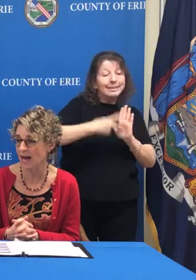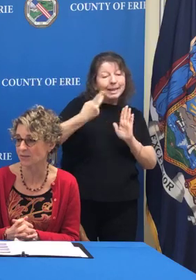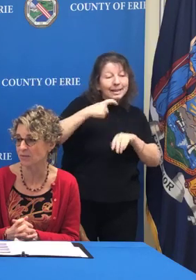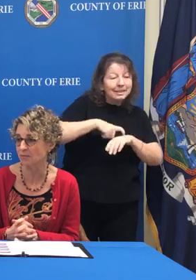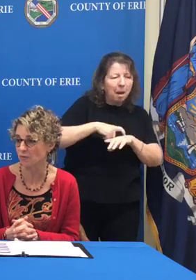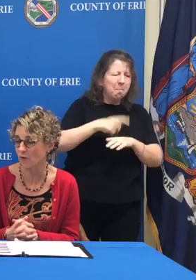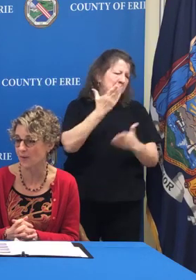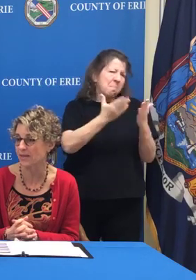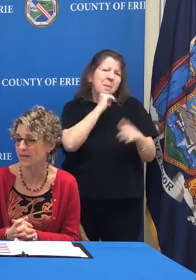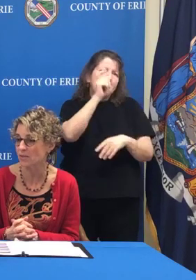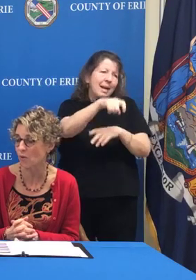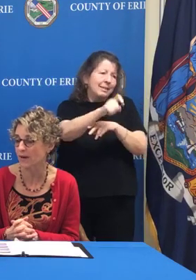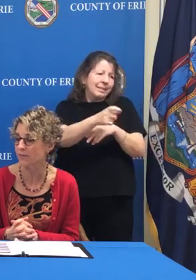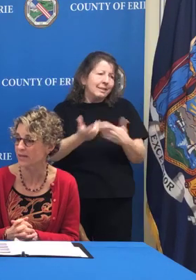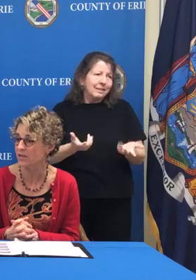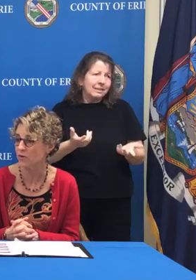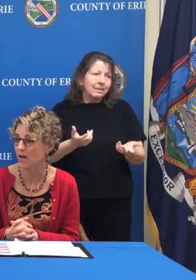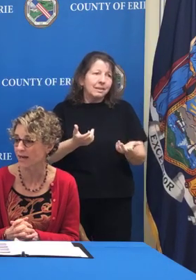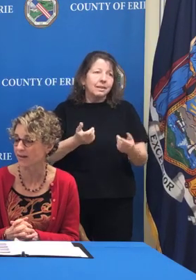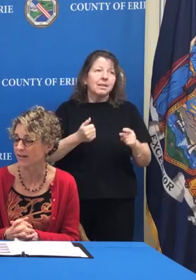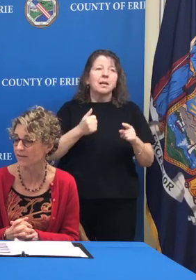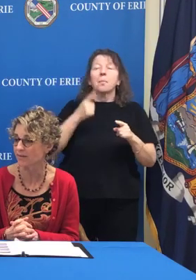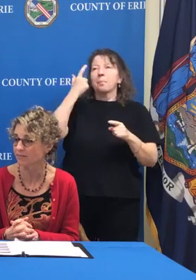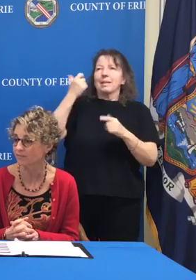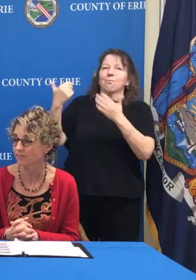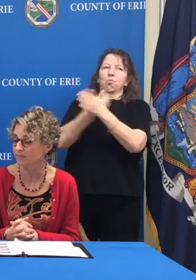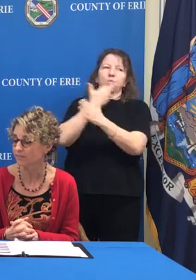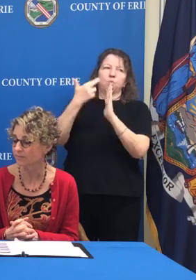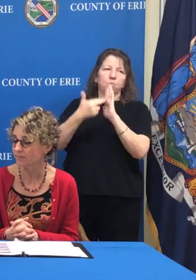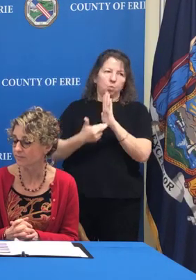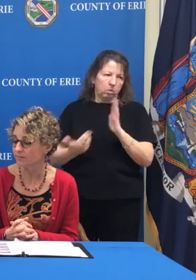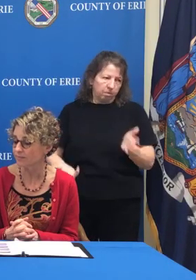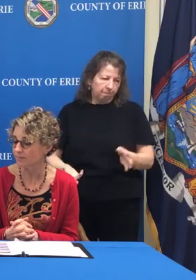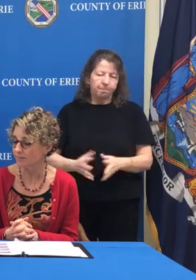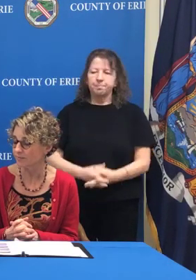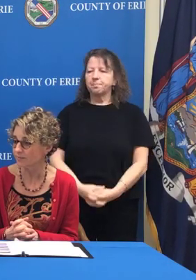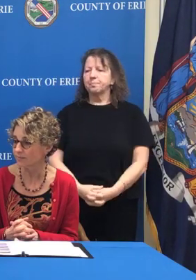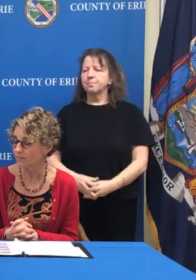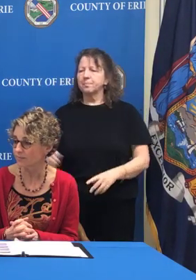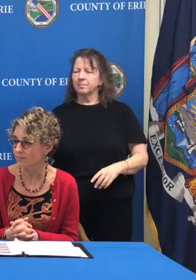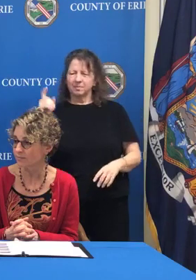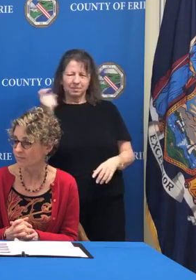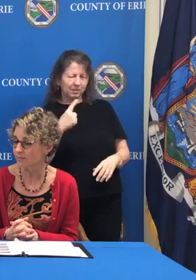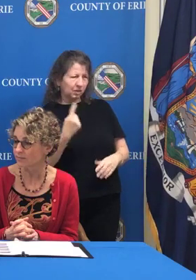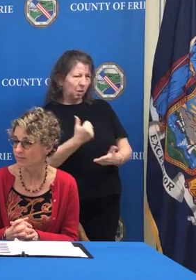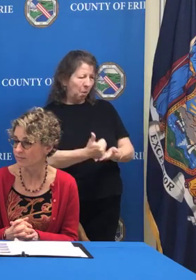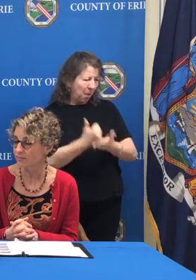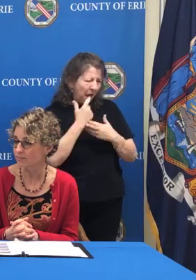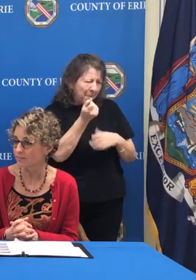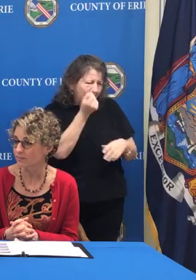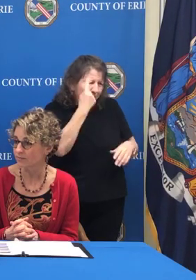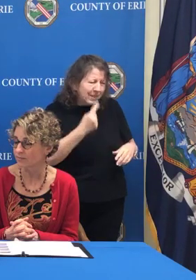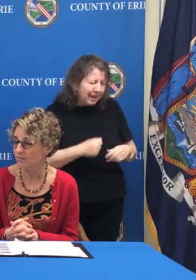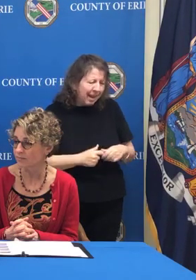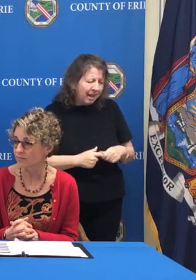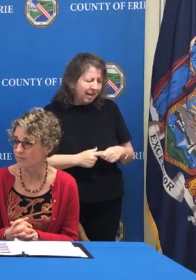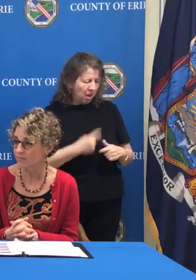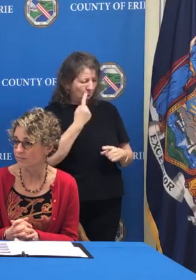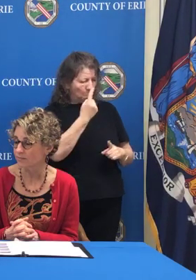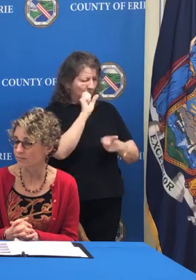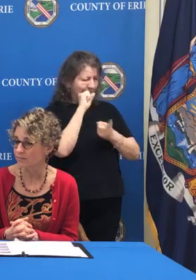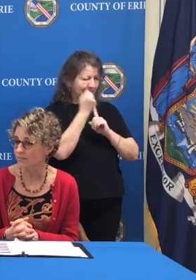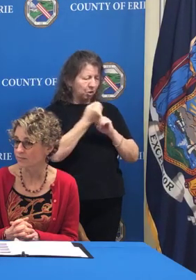necessarily have to be performed at this point with these new guidelines. So please help me understand, in one particular